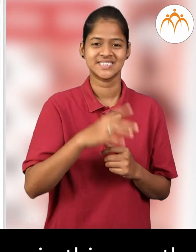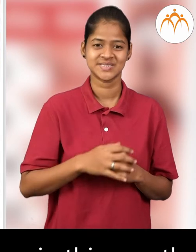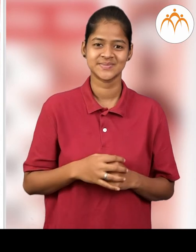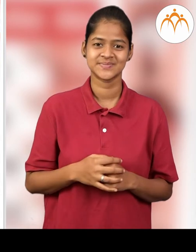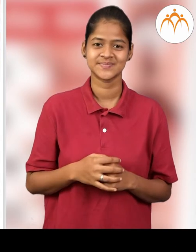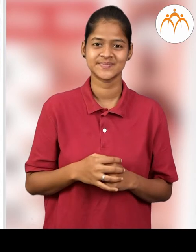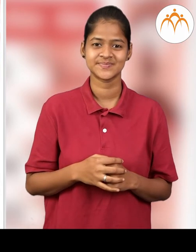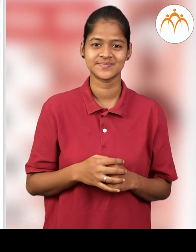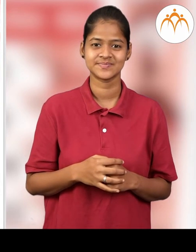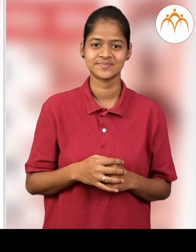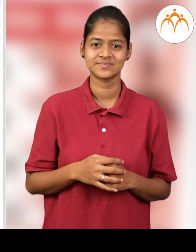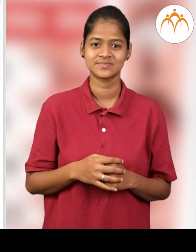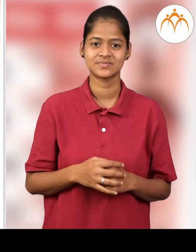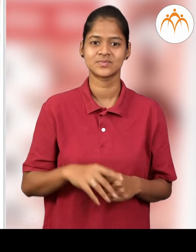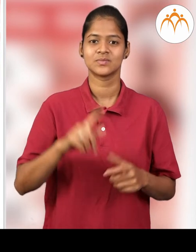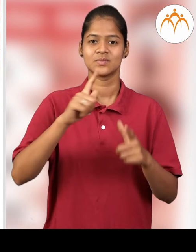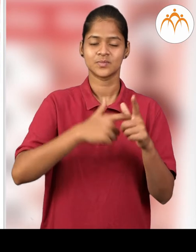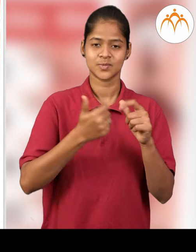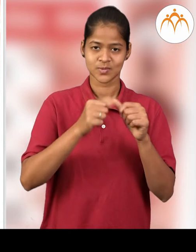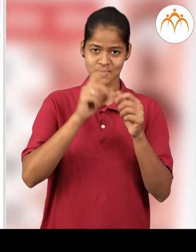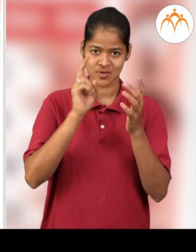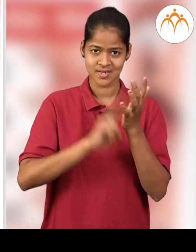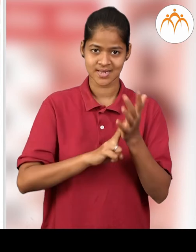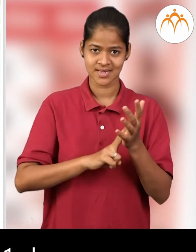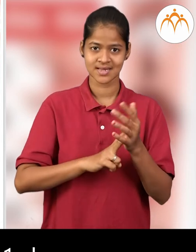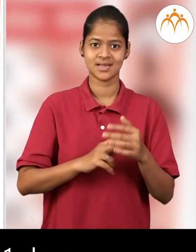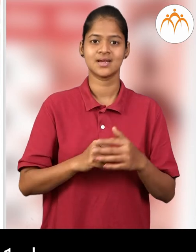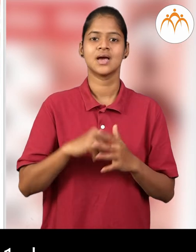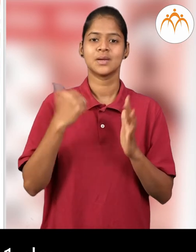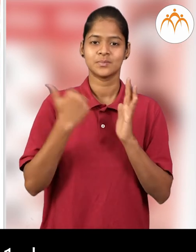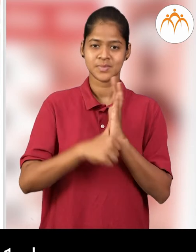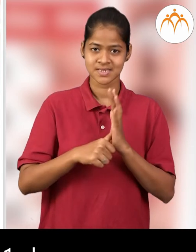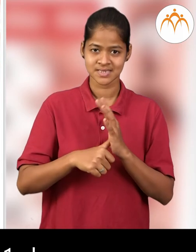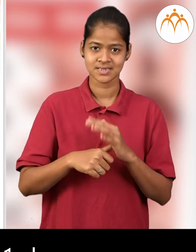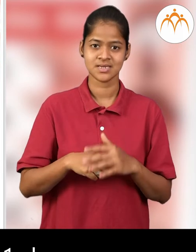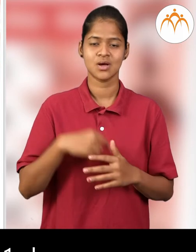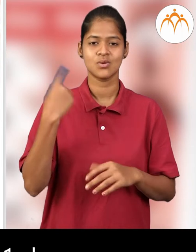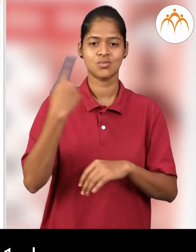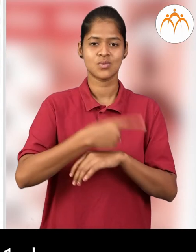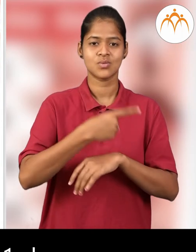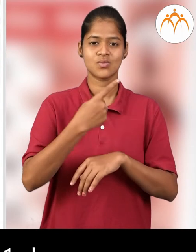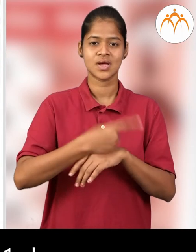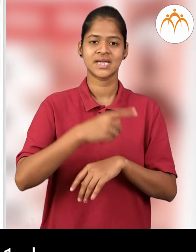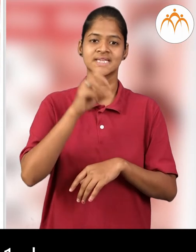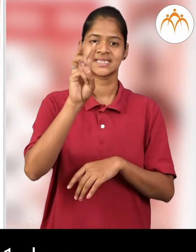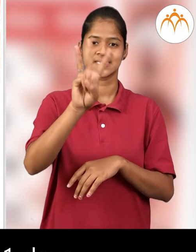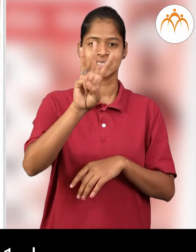Hmm, 31. So, January has 31 days.